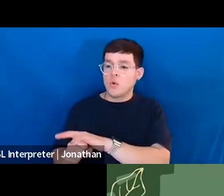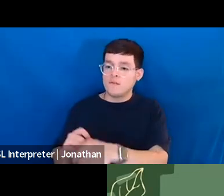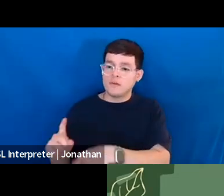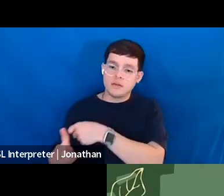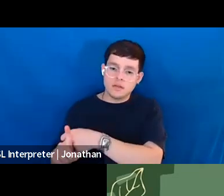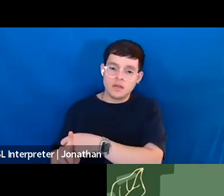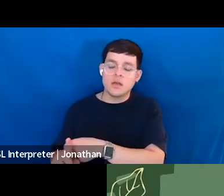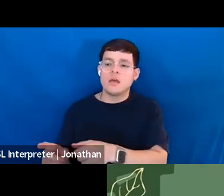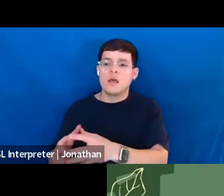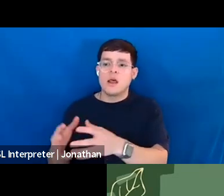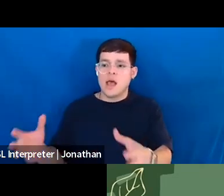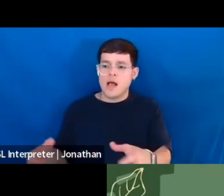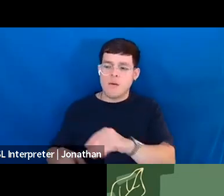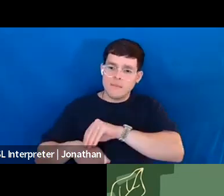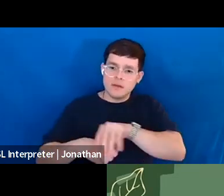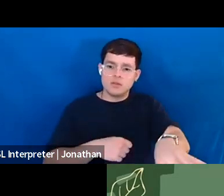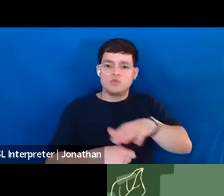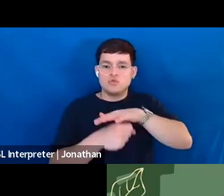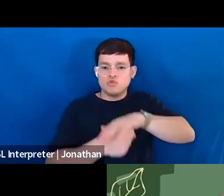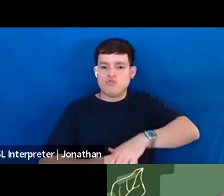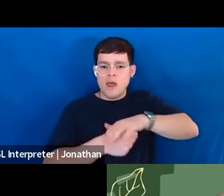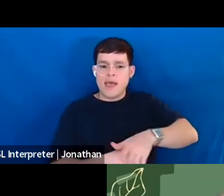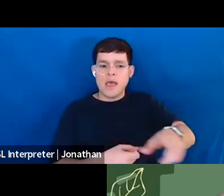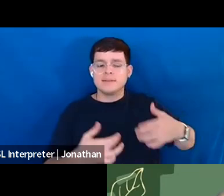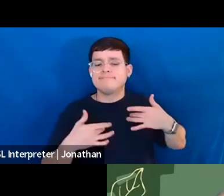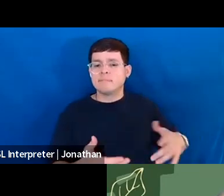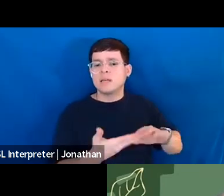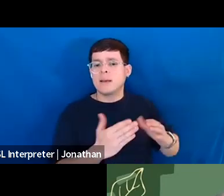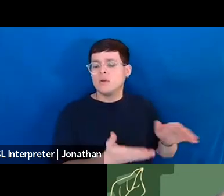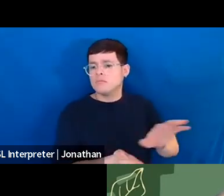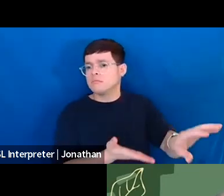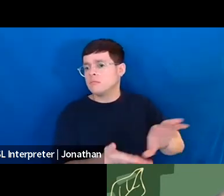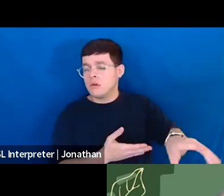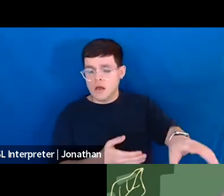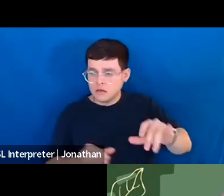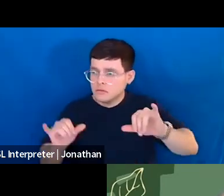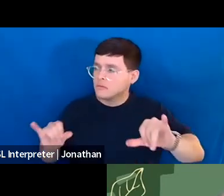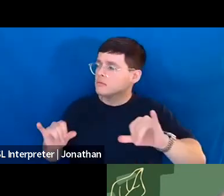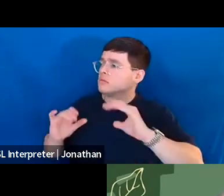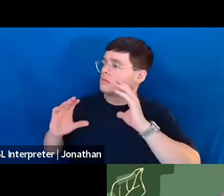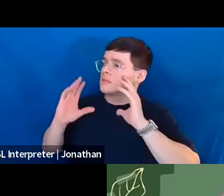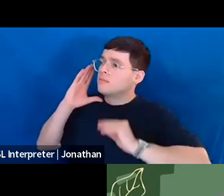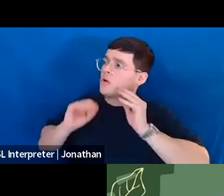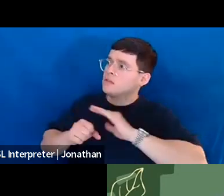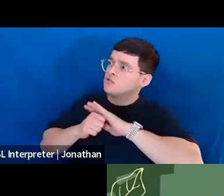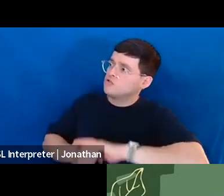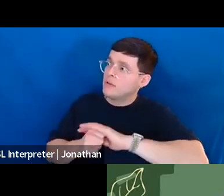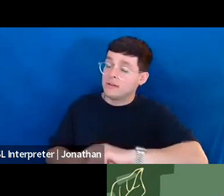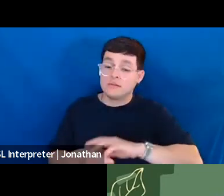amount of stress that a lot of marginalized communities are experiencing right now. So if you have ideas like